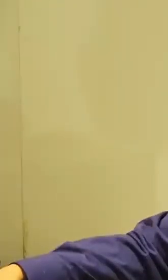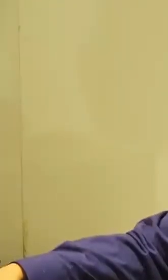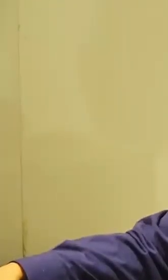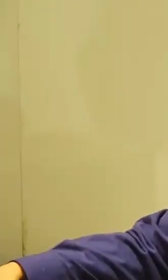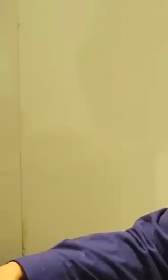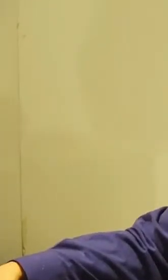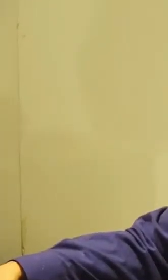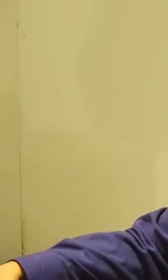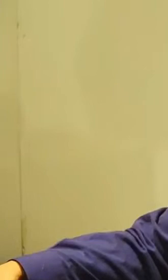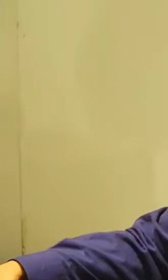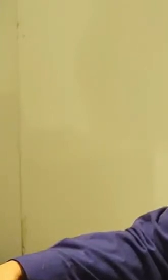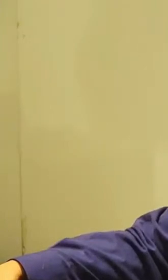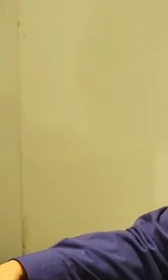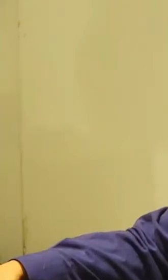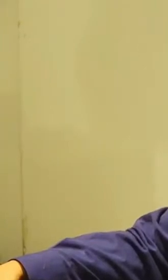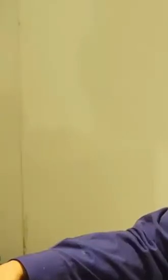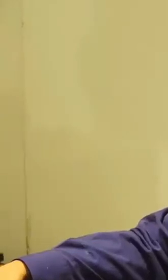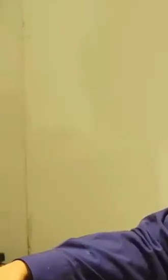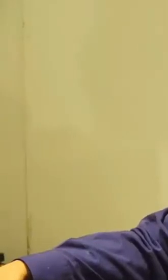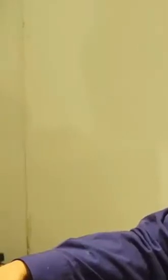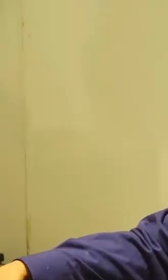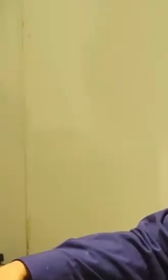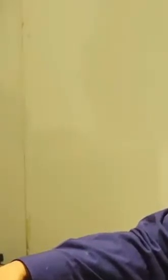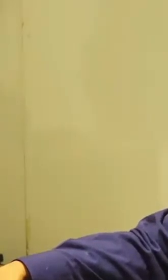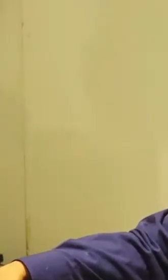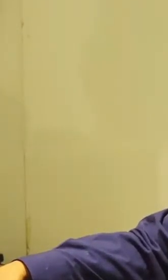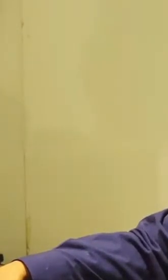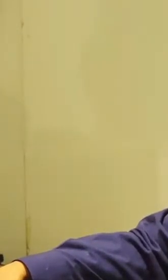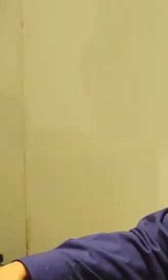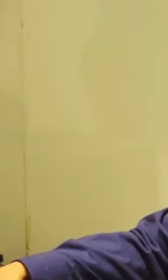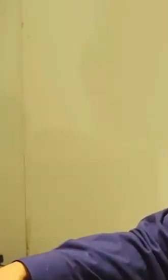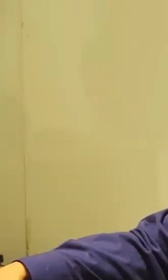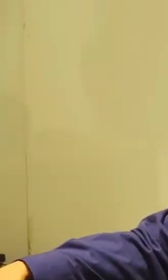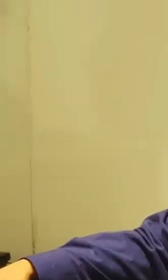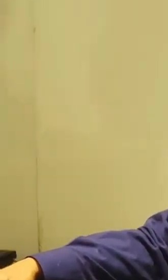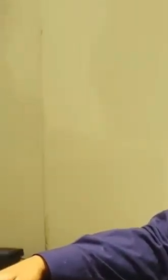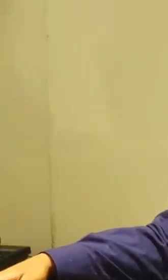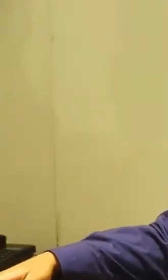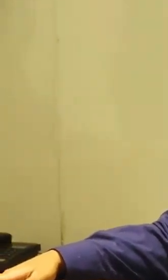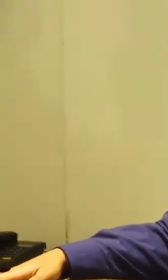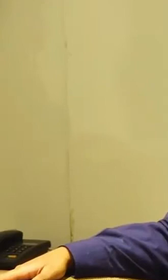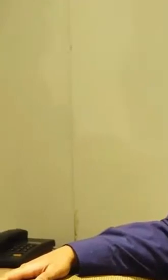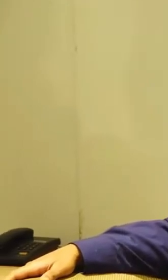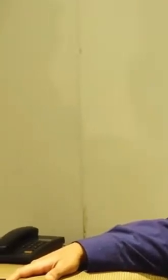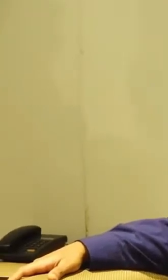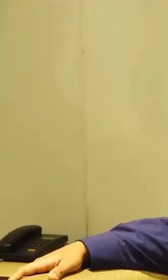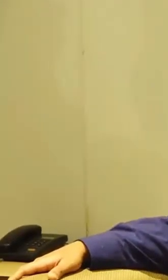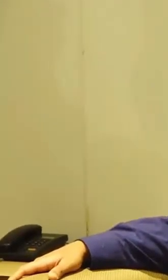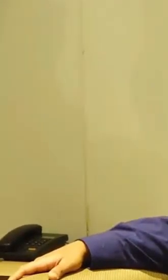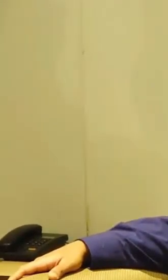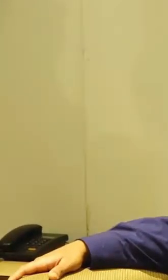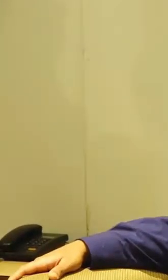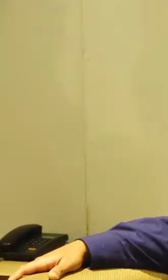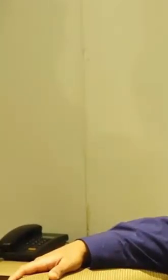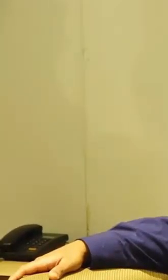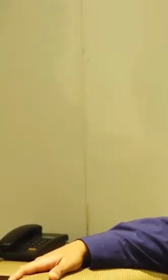to some procedure? Liberty became that flexible, boundless word in which you could fill up a large number of rights. Now,